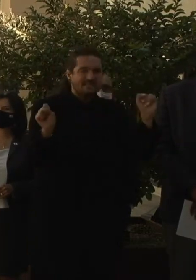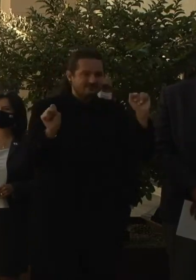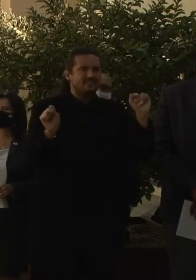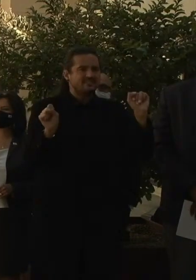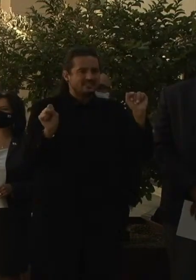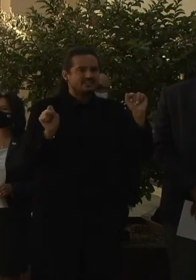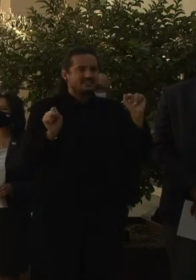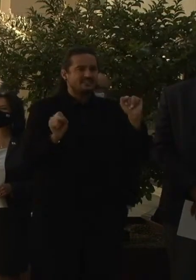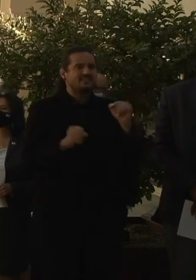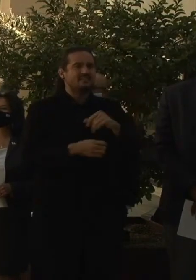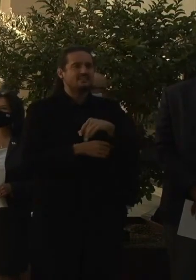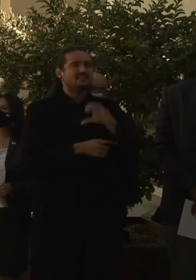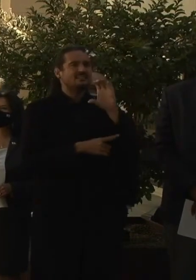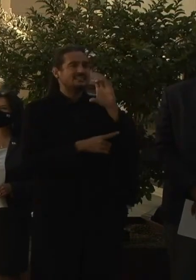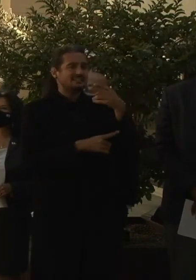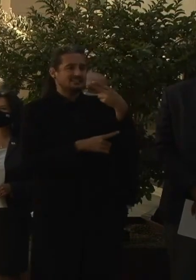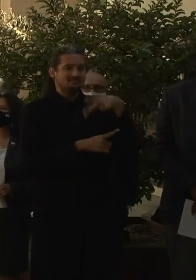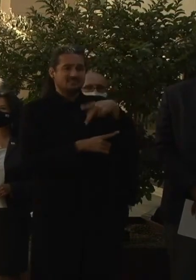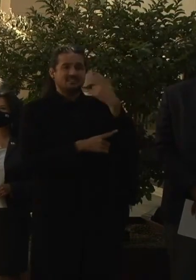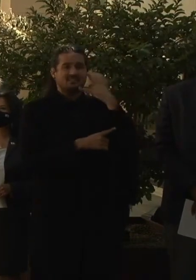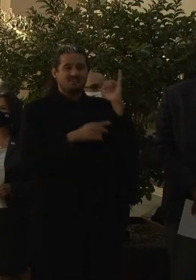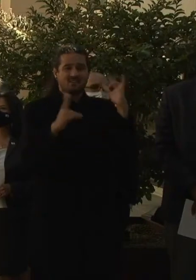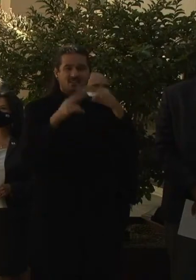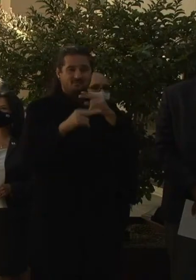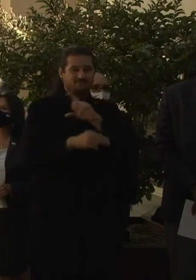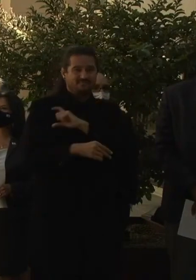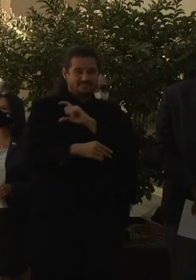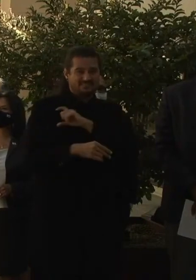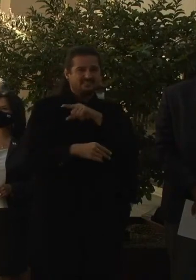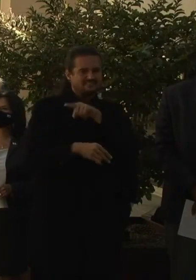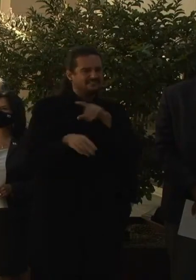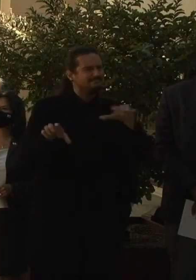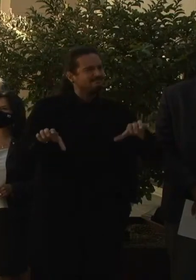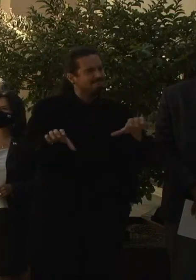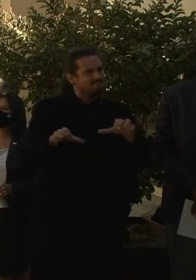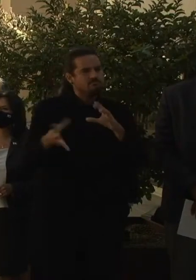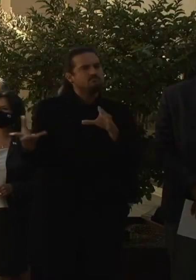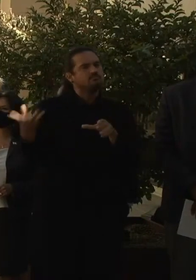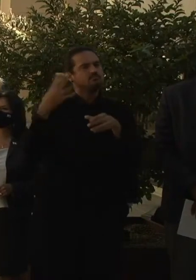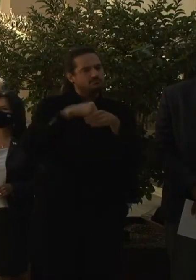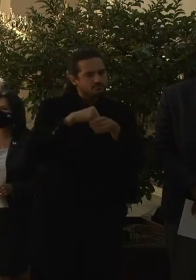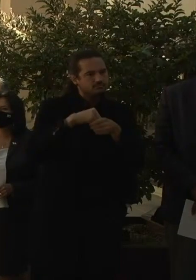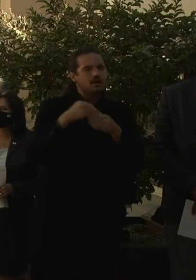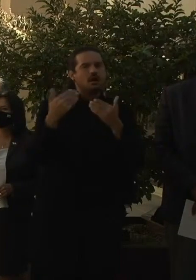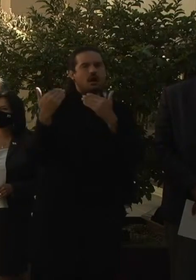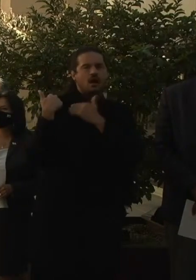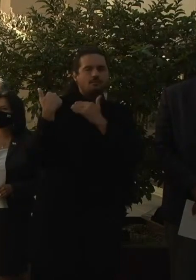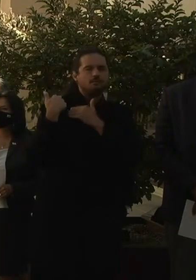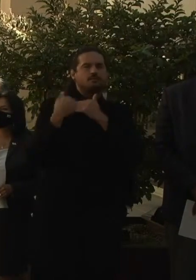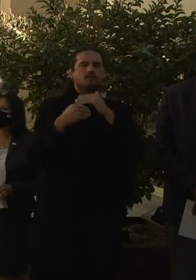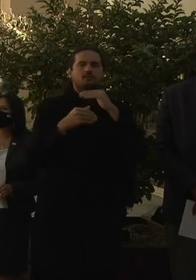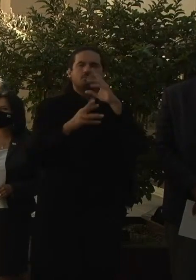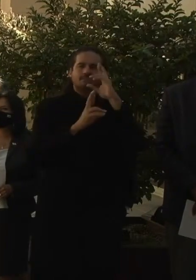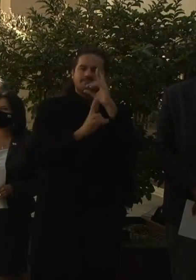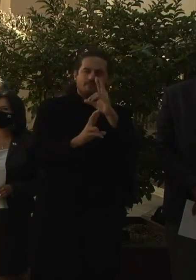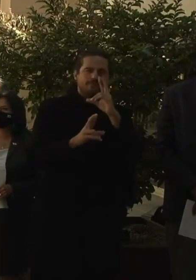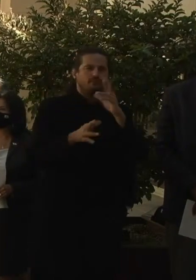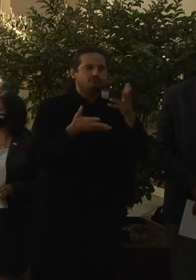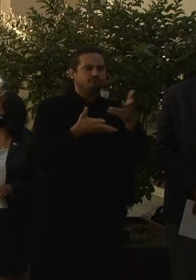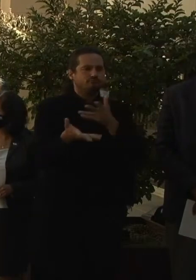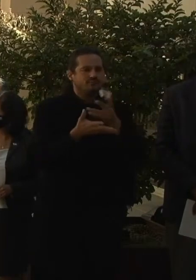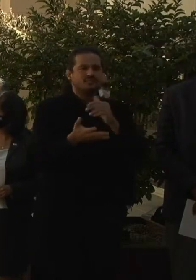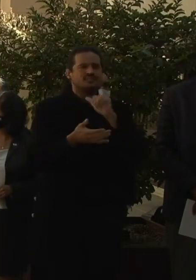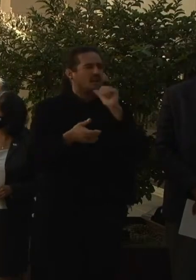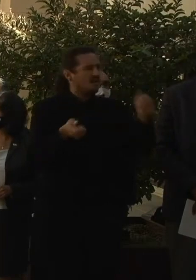and responsible way, not led by the state, but led by the well-established cultural competency that